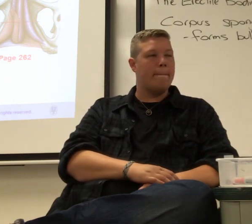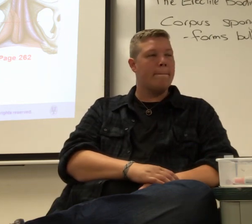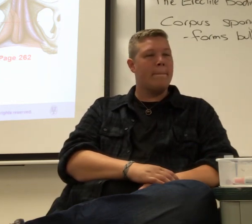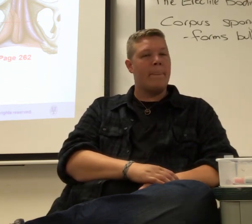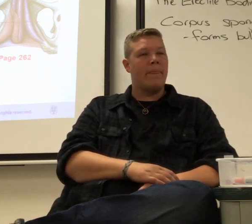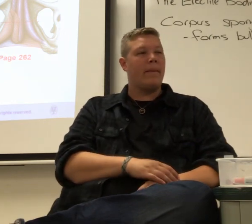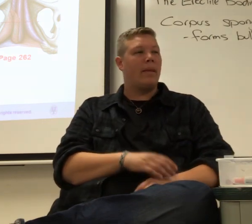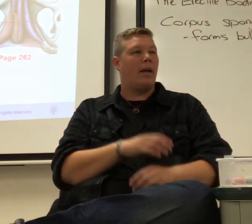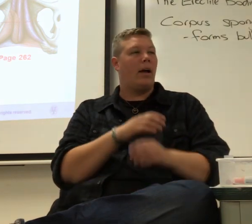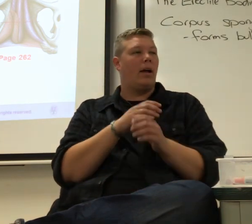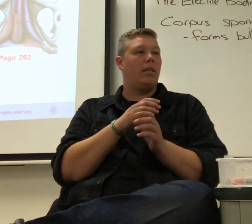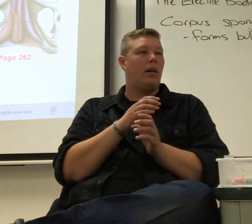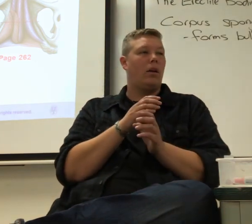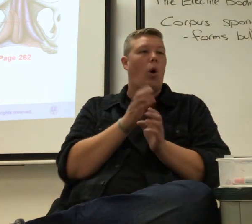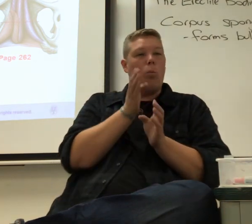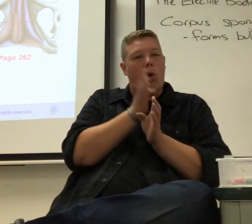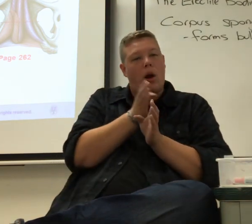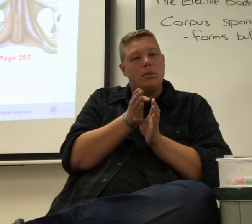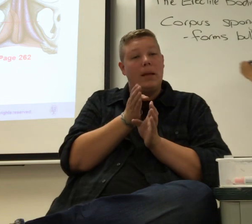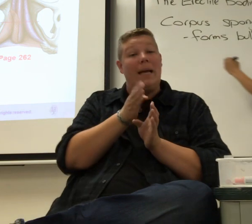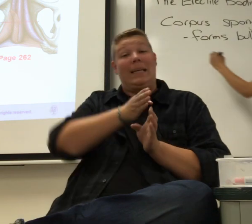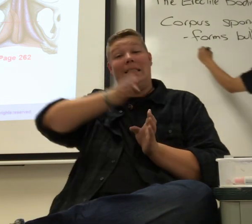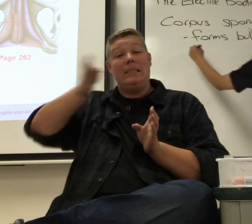And distally, it forms the glans penis.